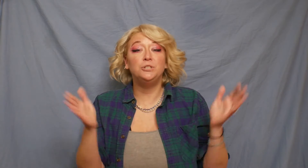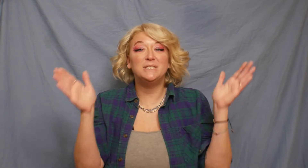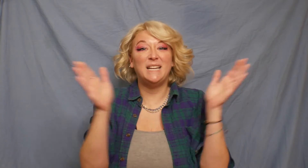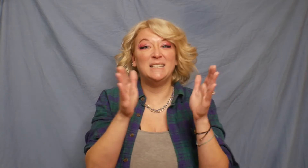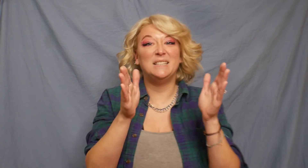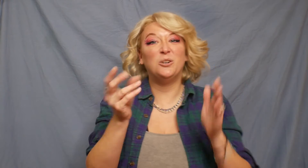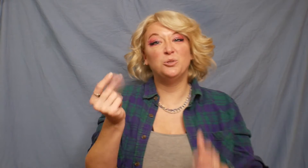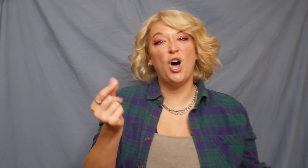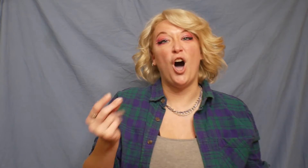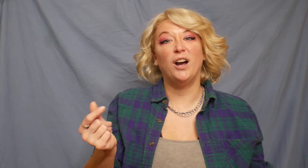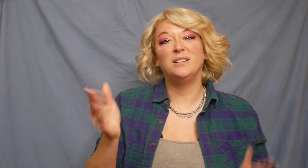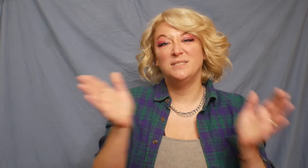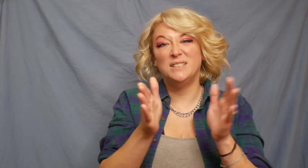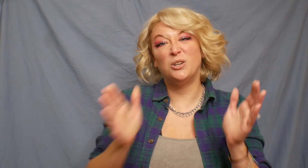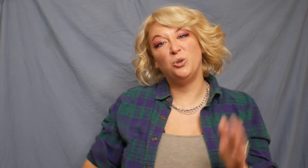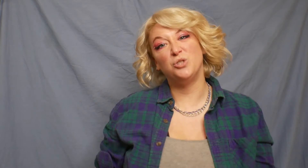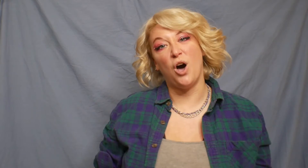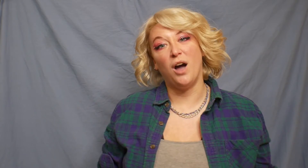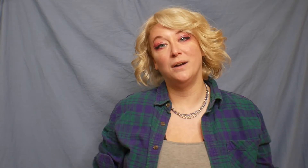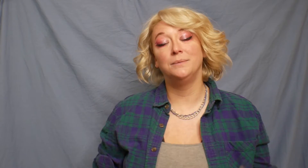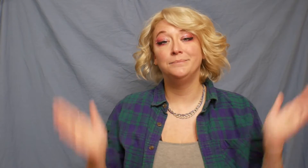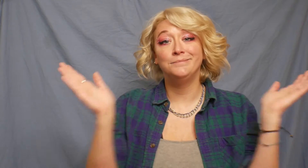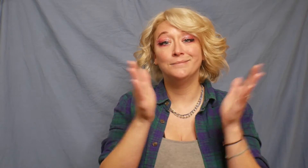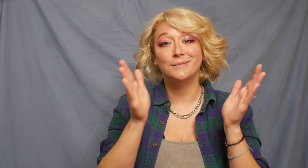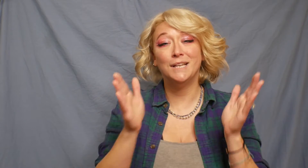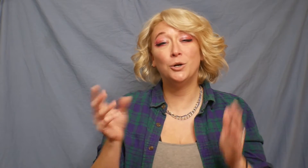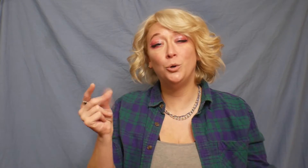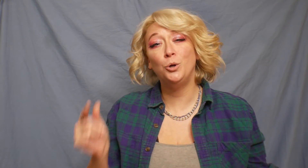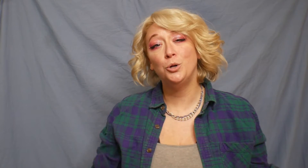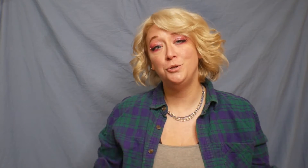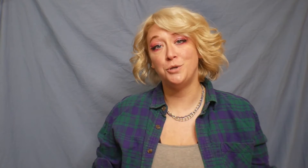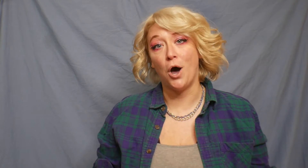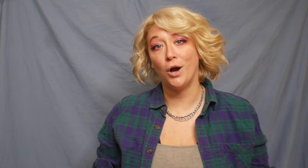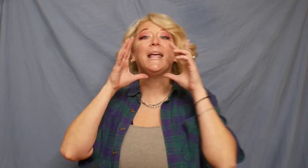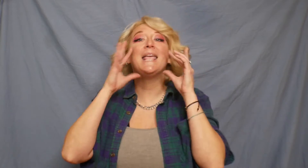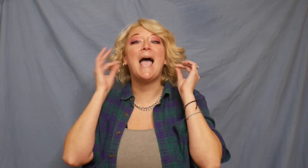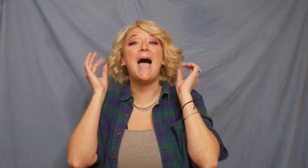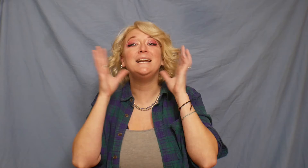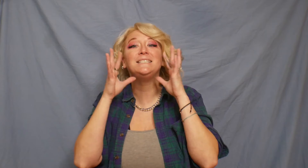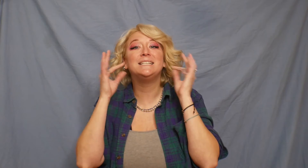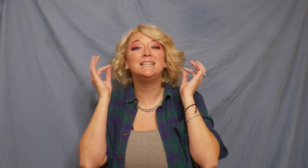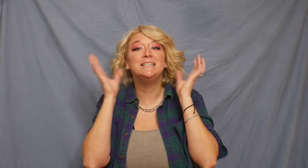just say little dog, little dog, little dog. Cat,